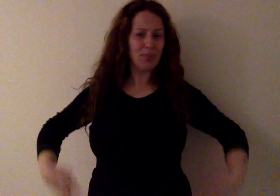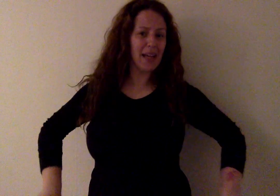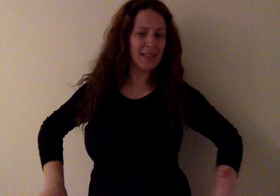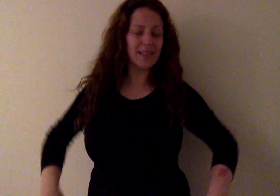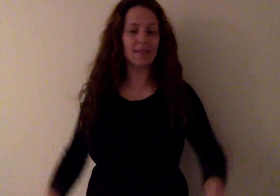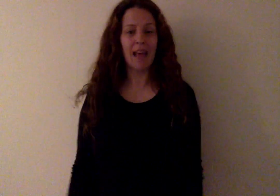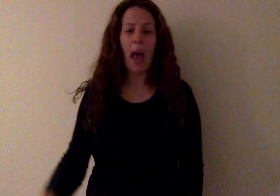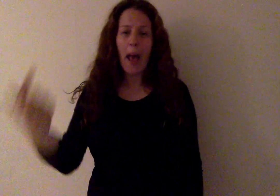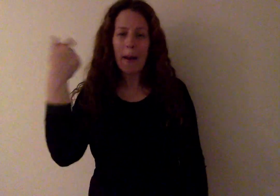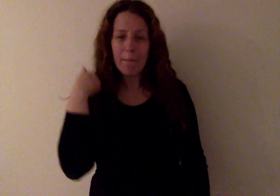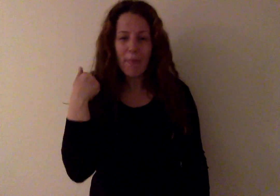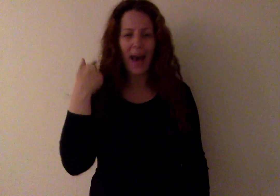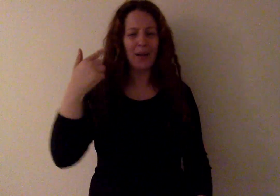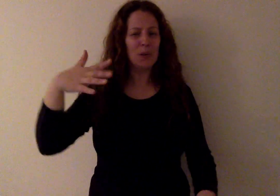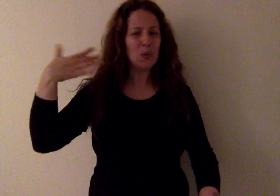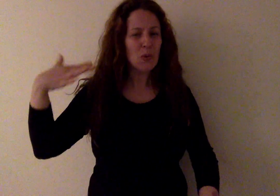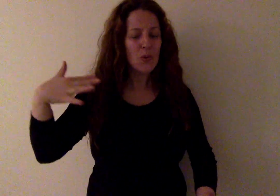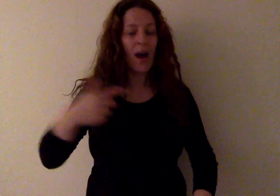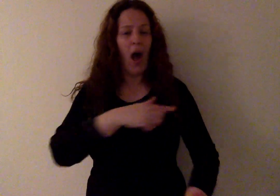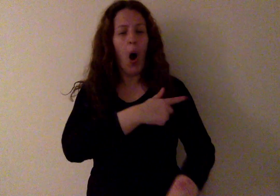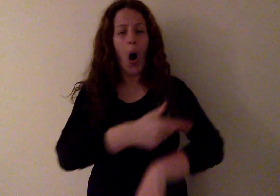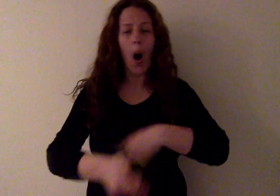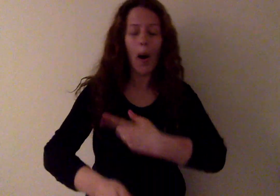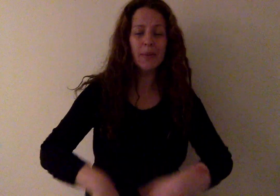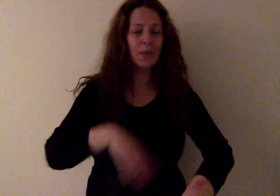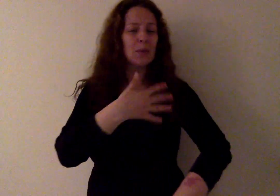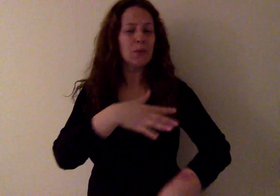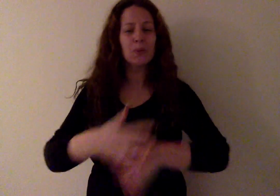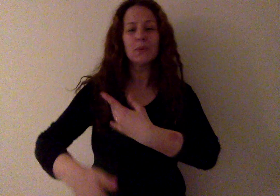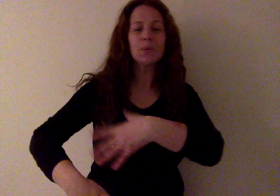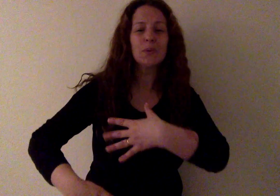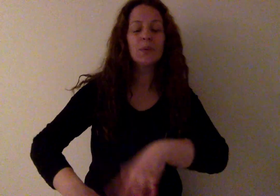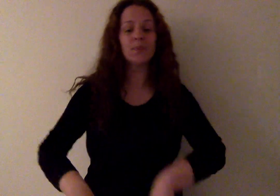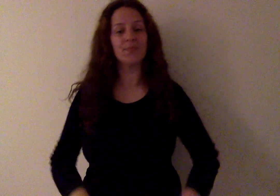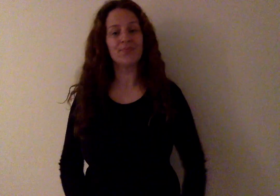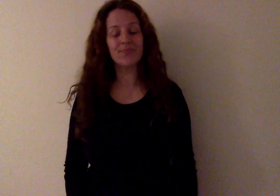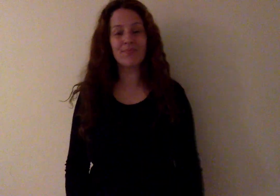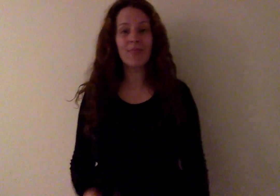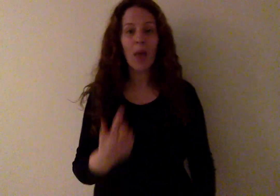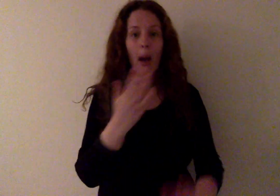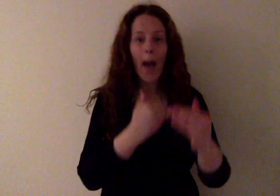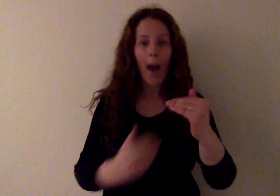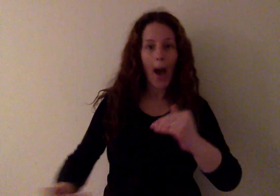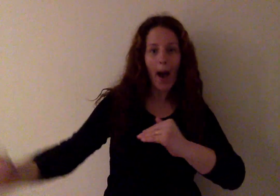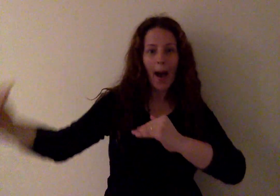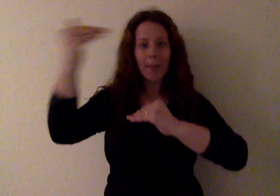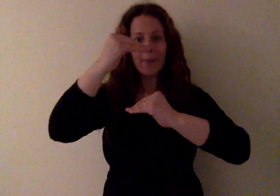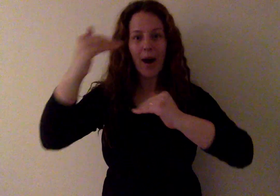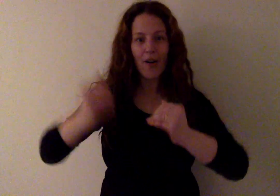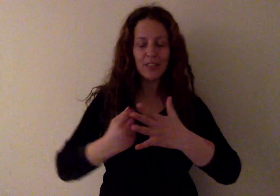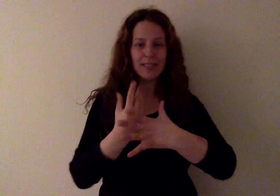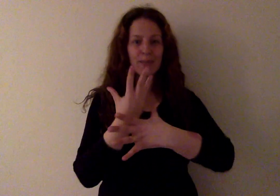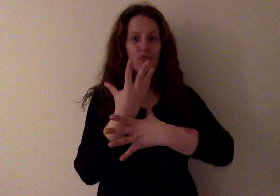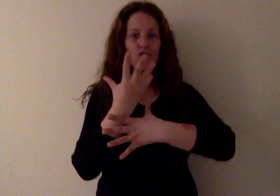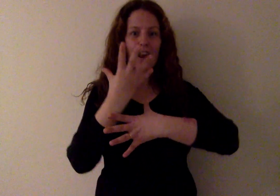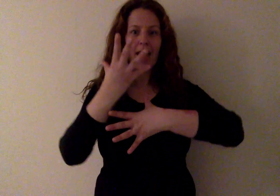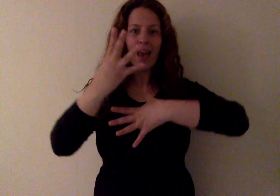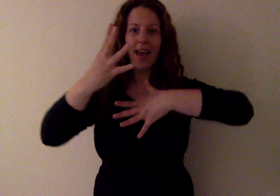and weary arms. Spring was moving in the air above, and in the earth below